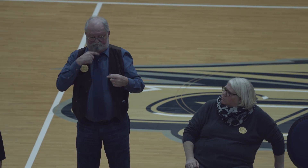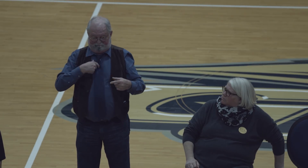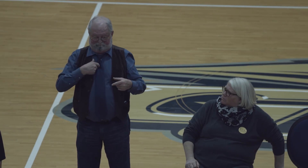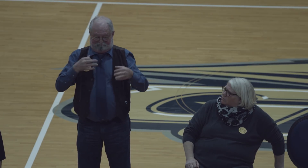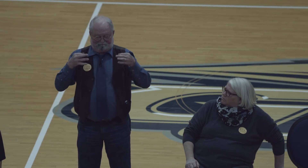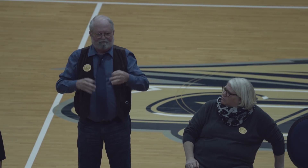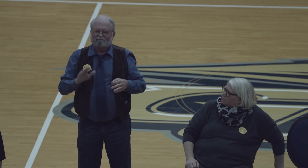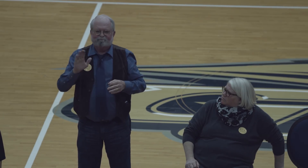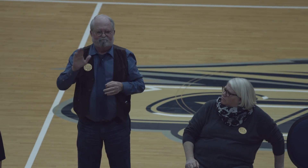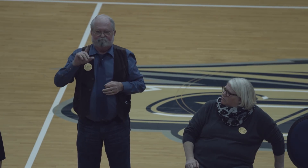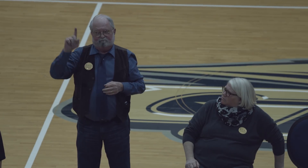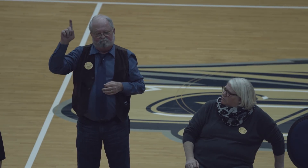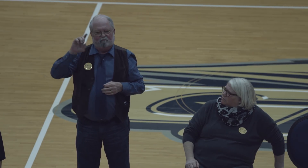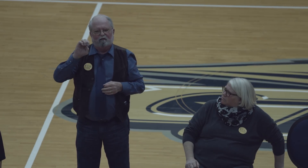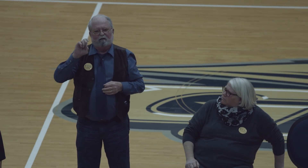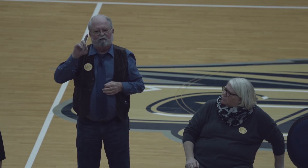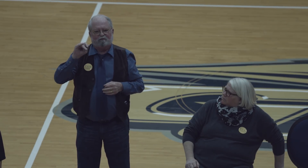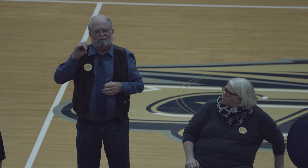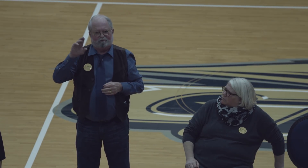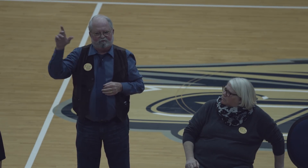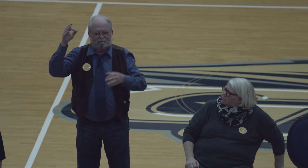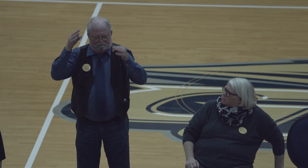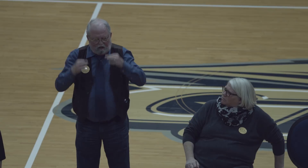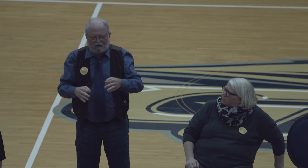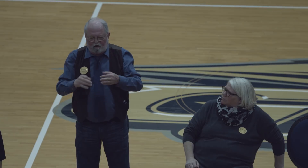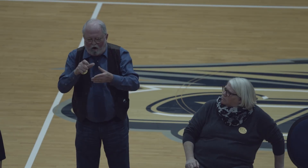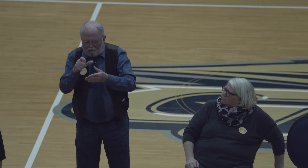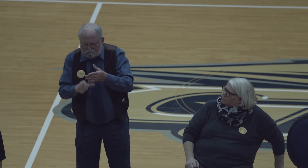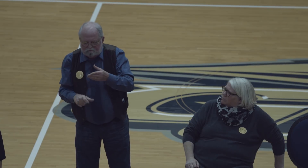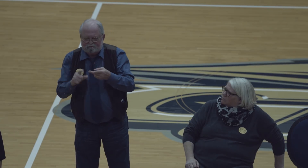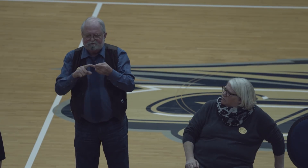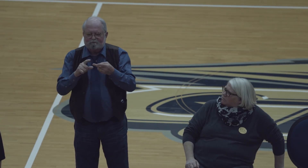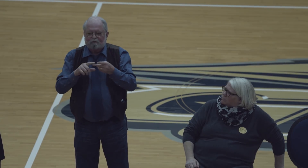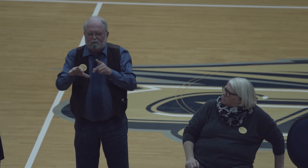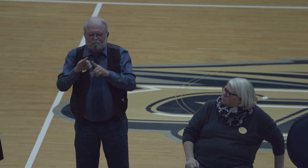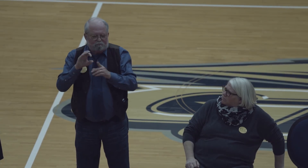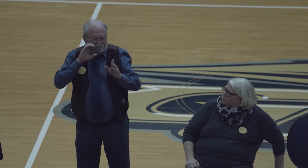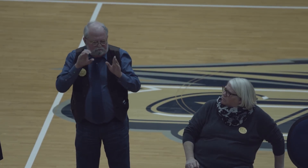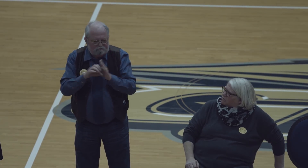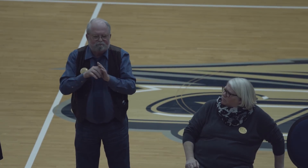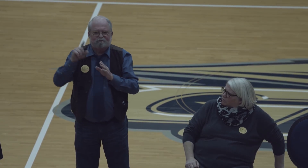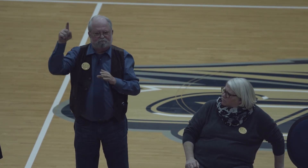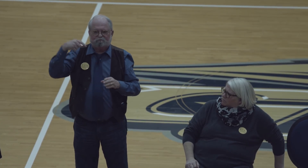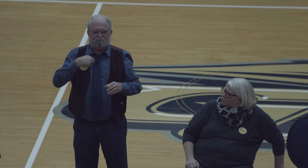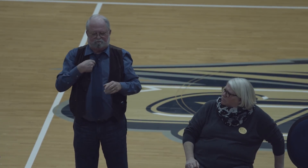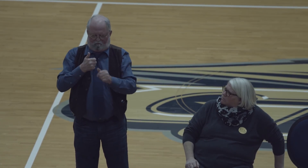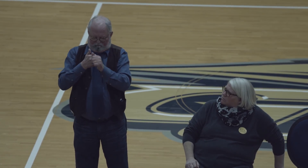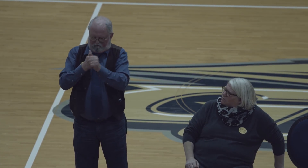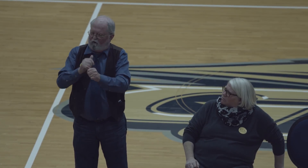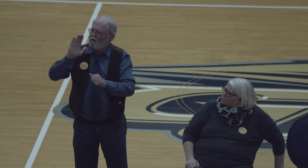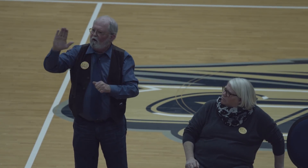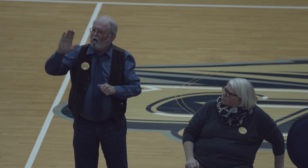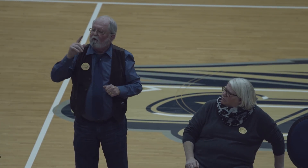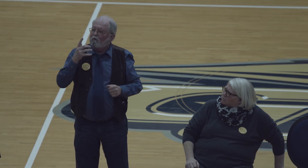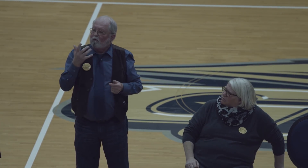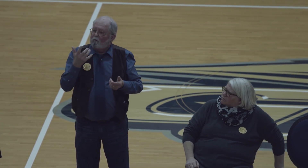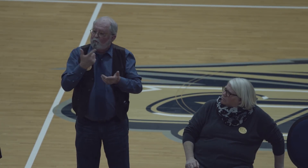saw pictures of deaf people. That was not my choice. The editor of the Post had chosen these